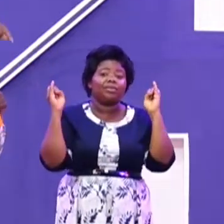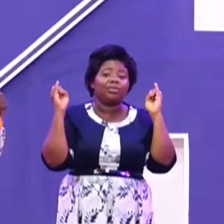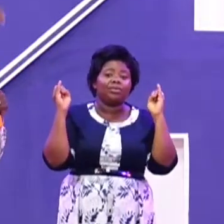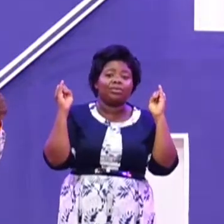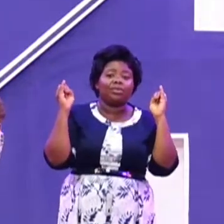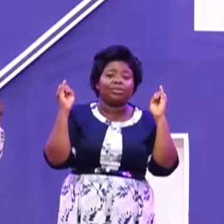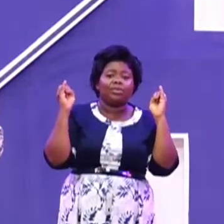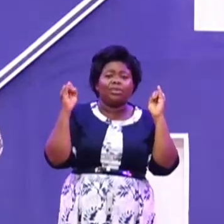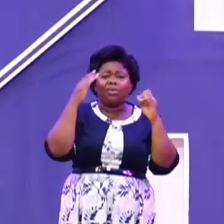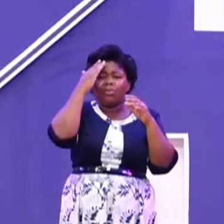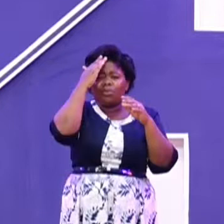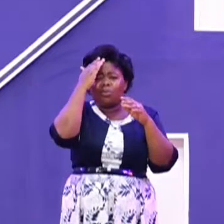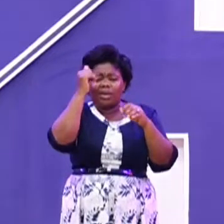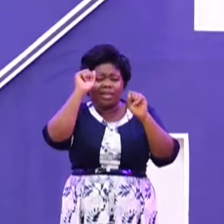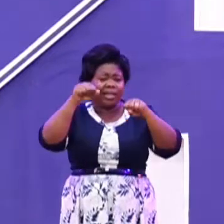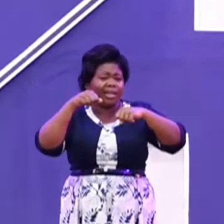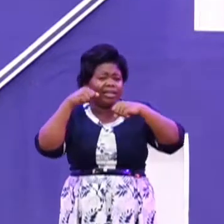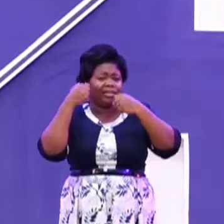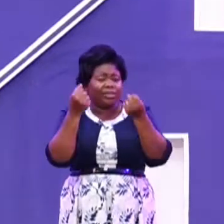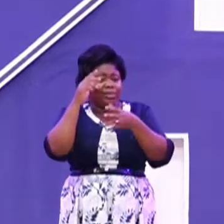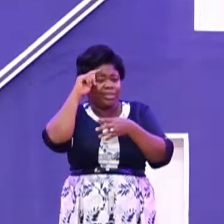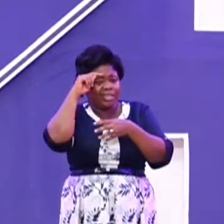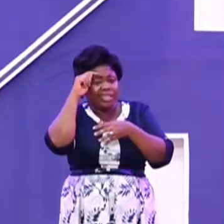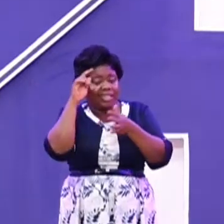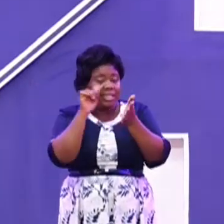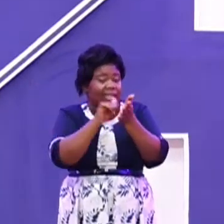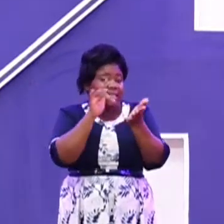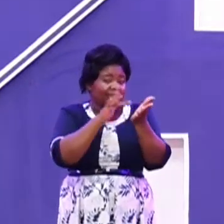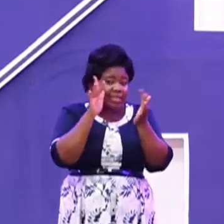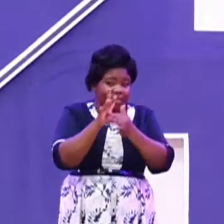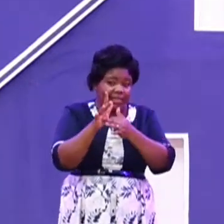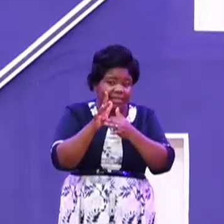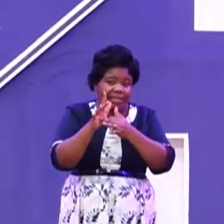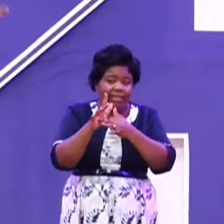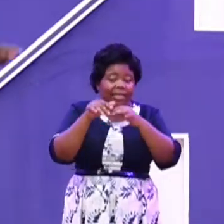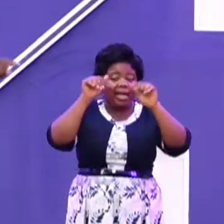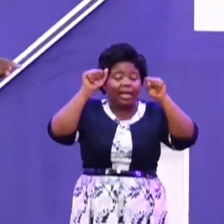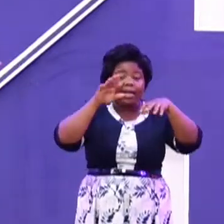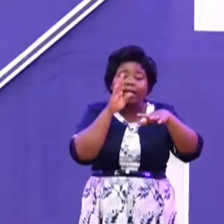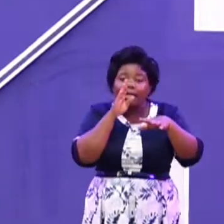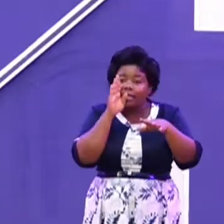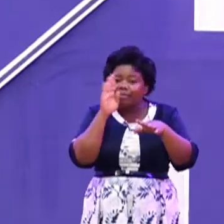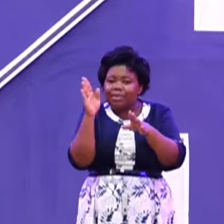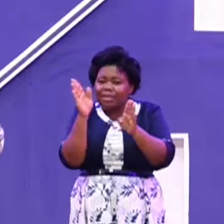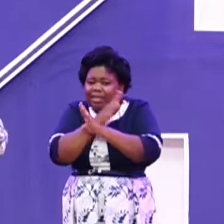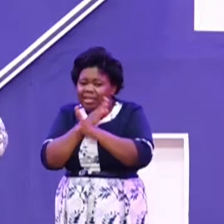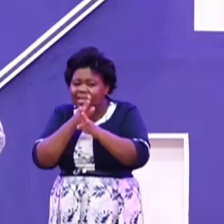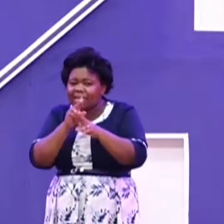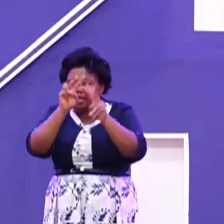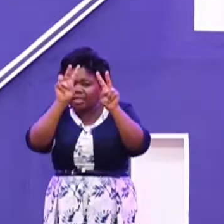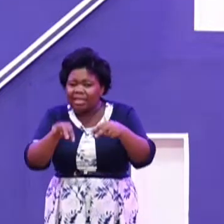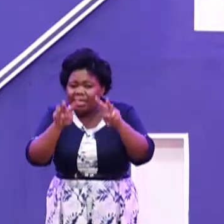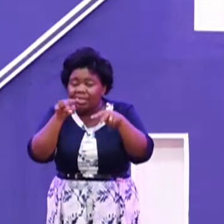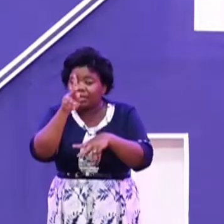why don't you think that Jesus can be in the list of the